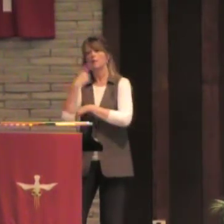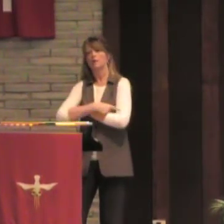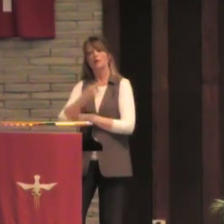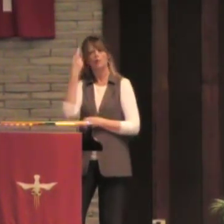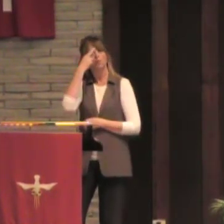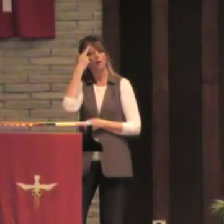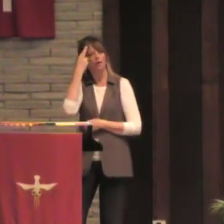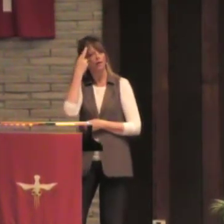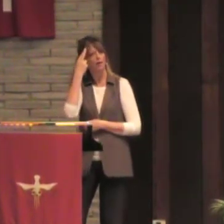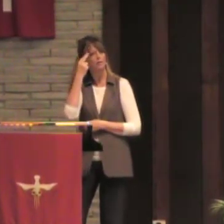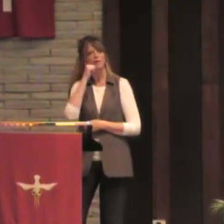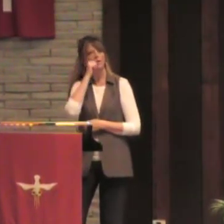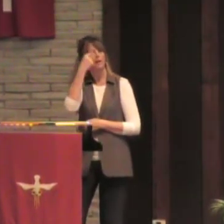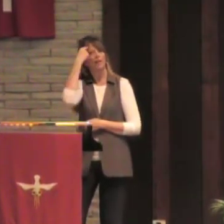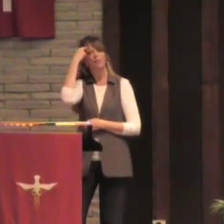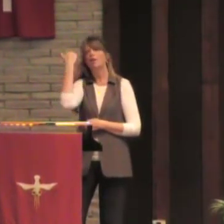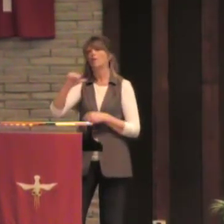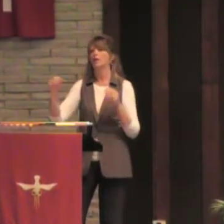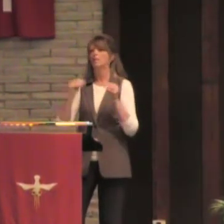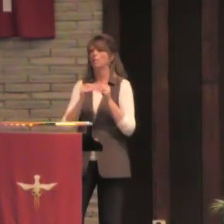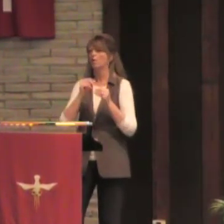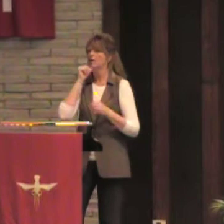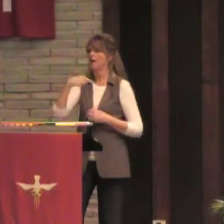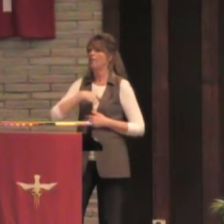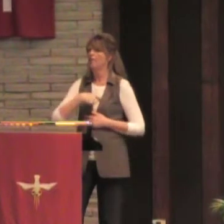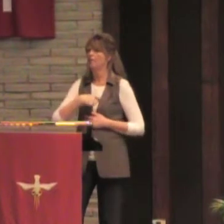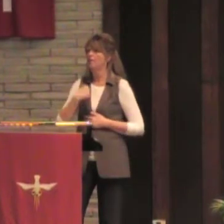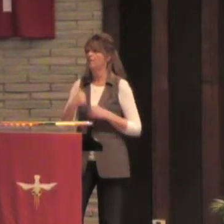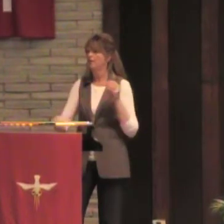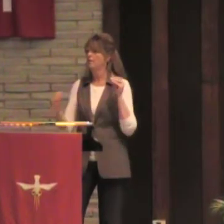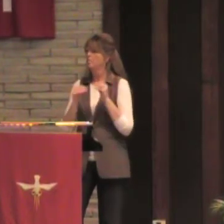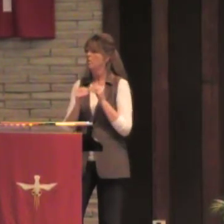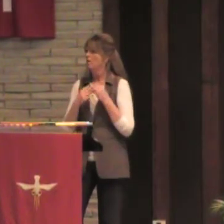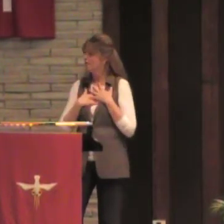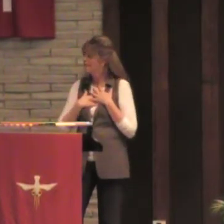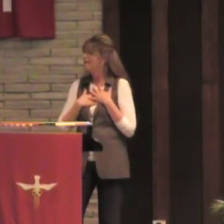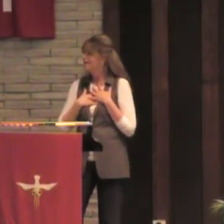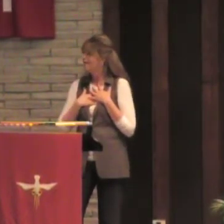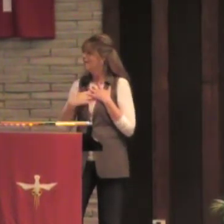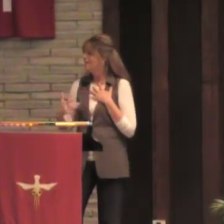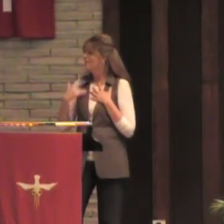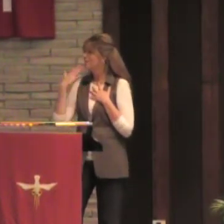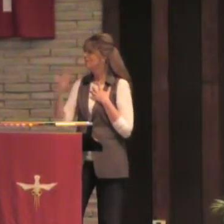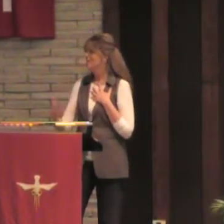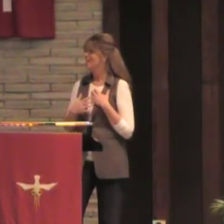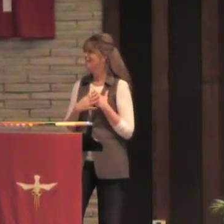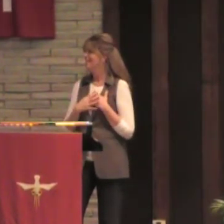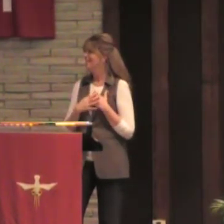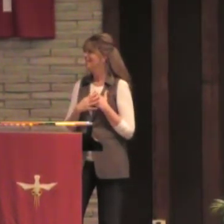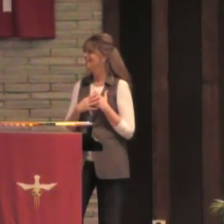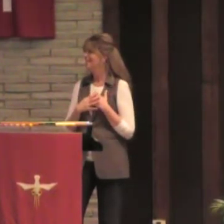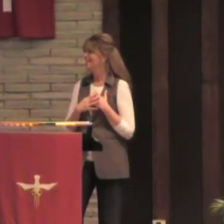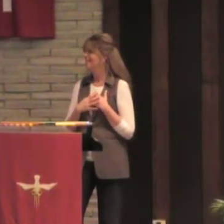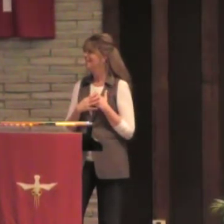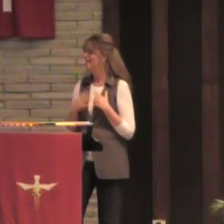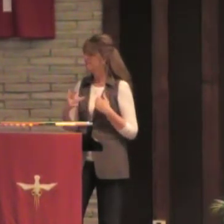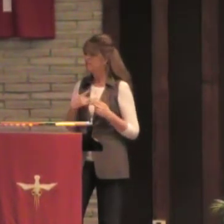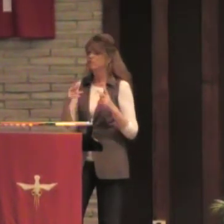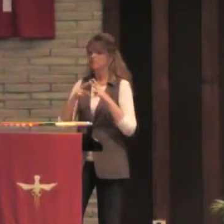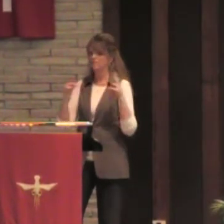say, God, help me to put that out of my mind. And then one day you realize, hey, I haven't thought about this in a long, long